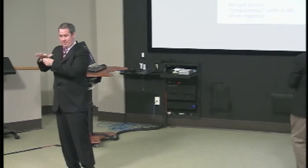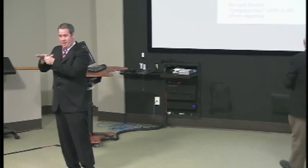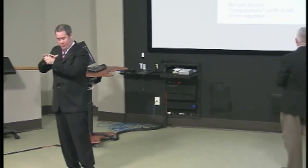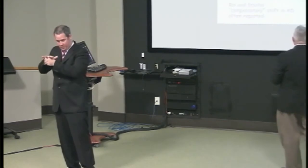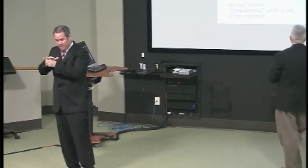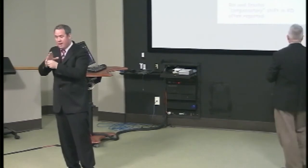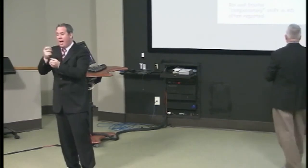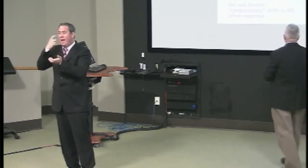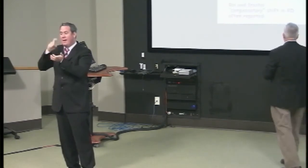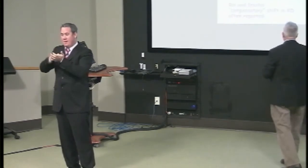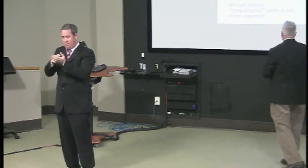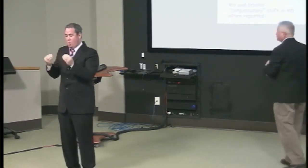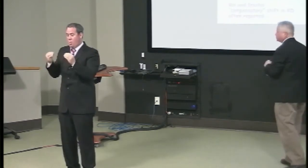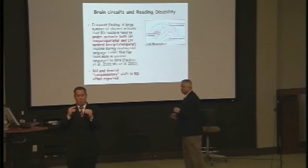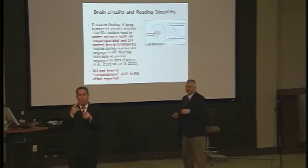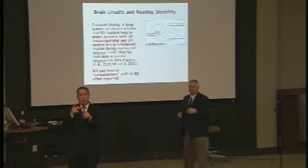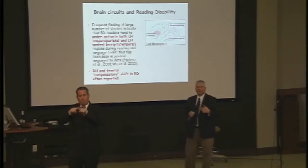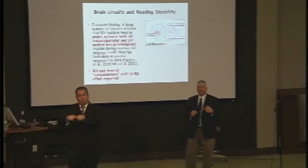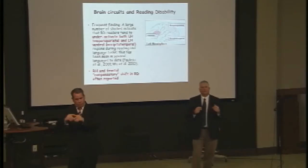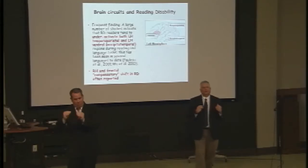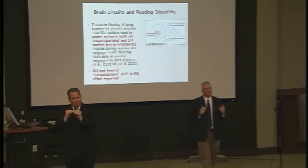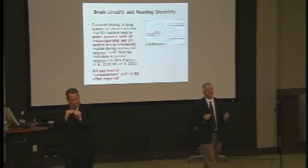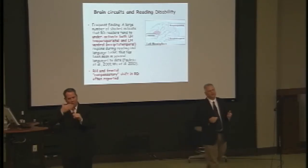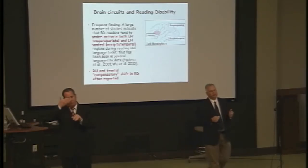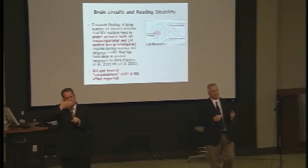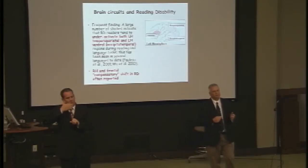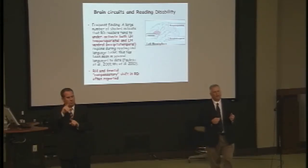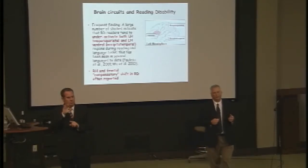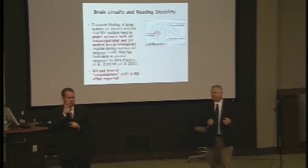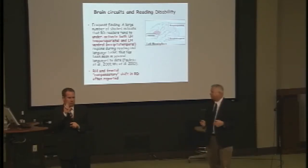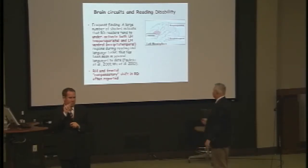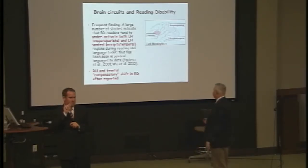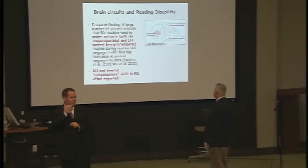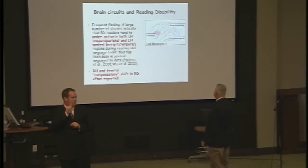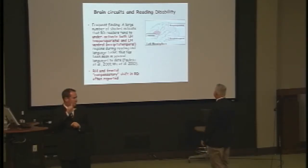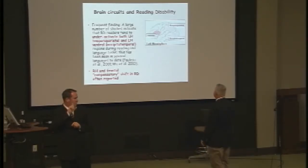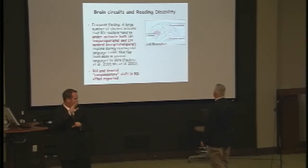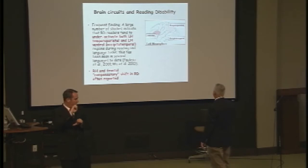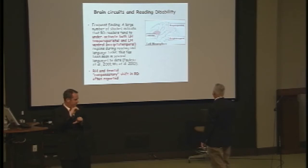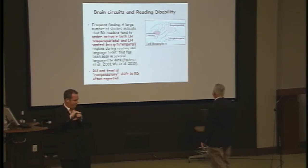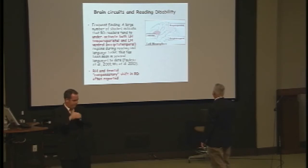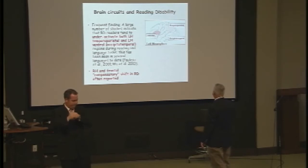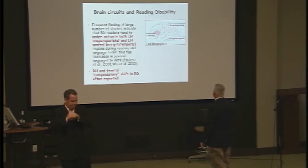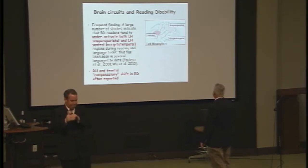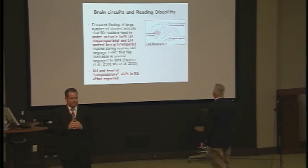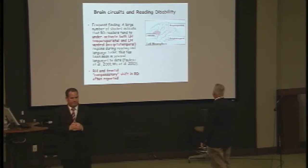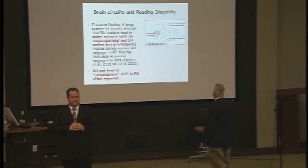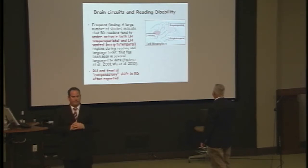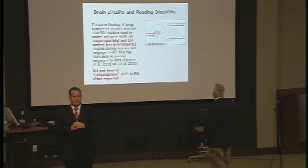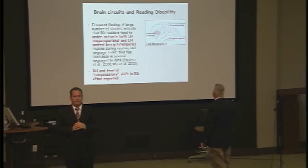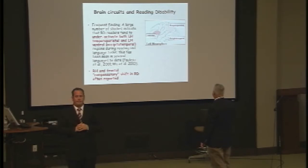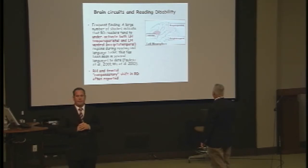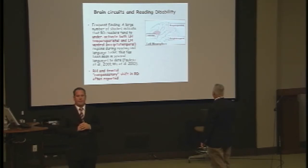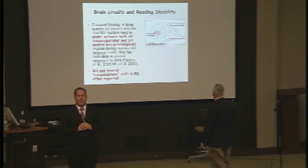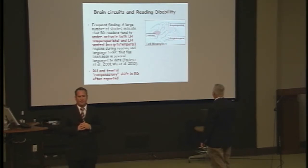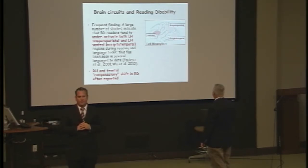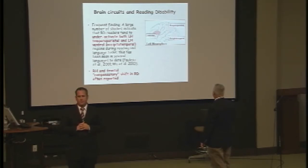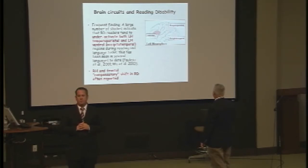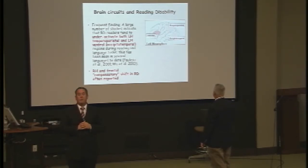So this is, if you will, the signature of reading disability, that these posterior regions are